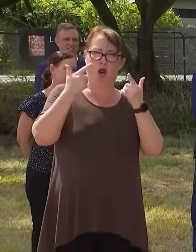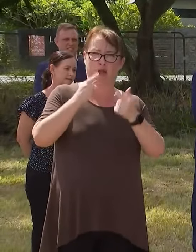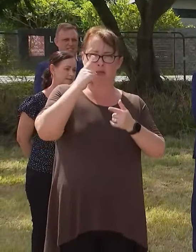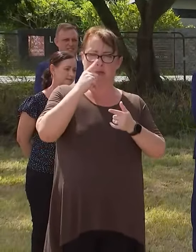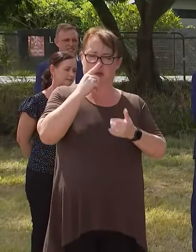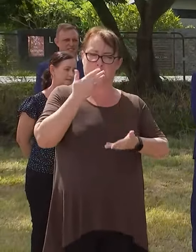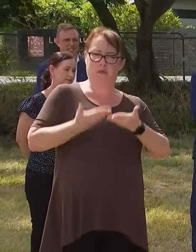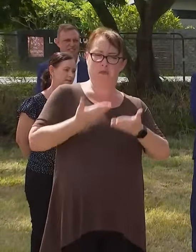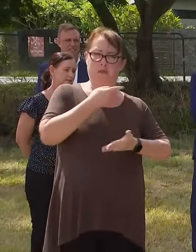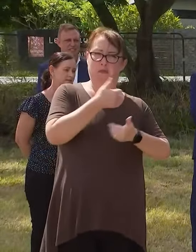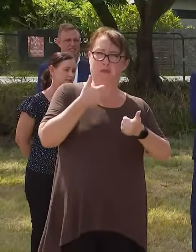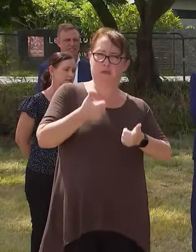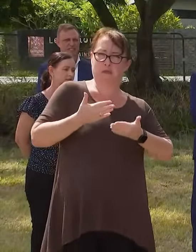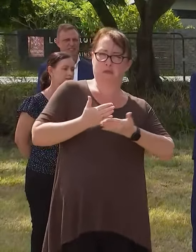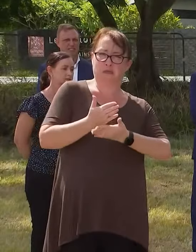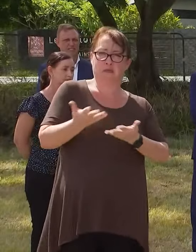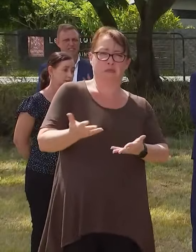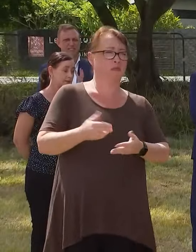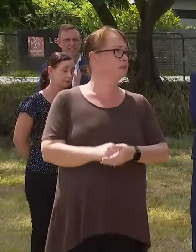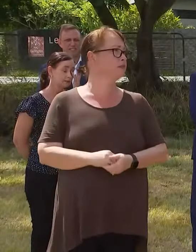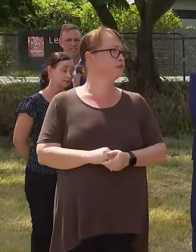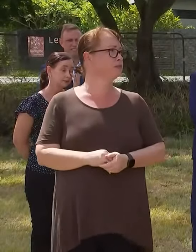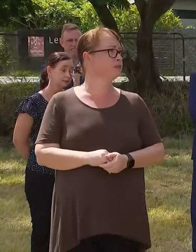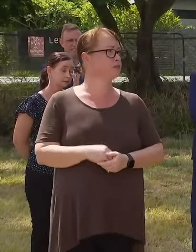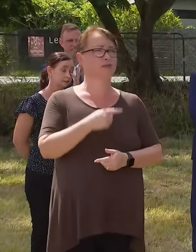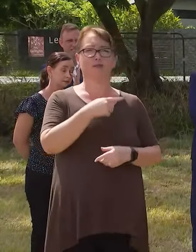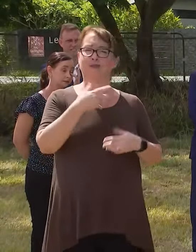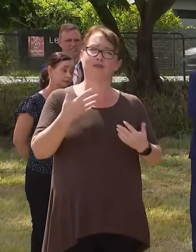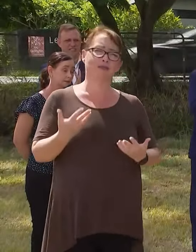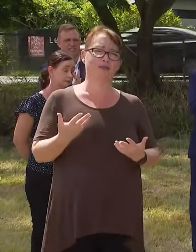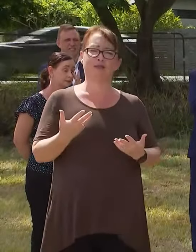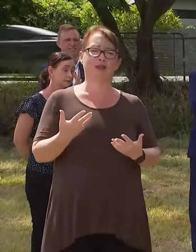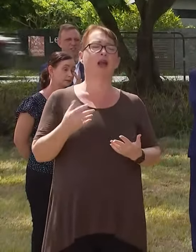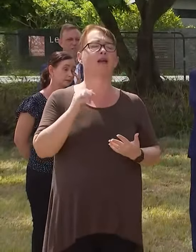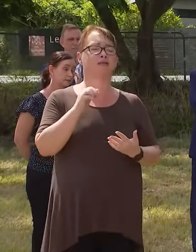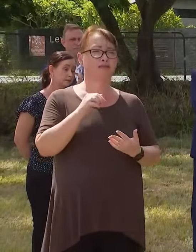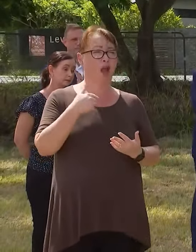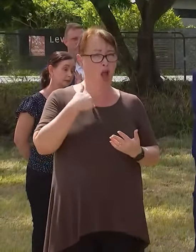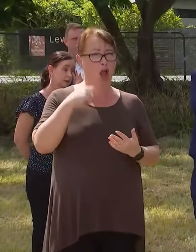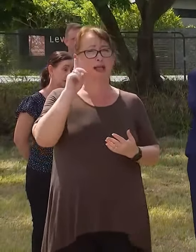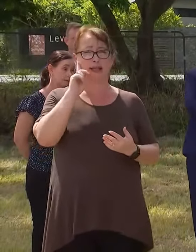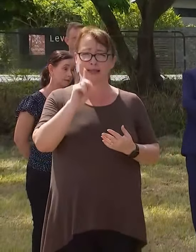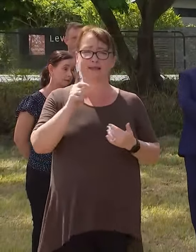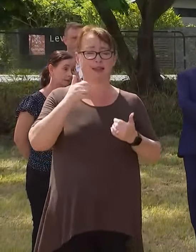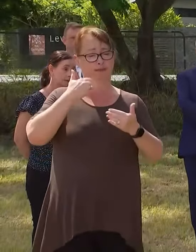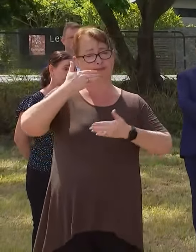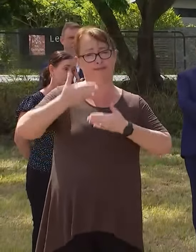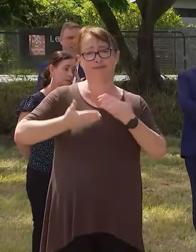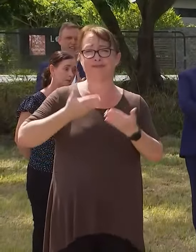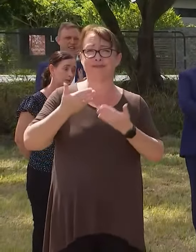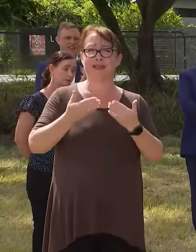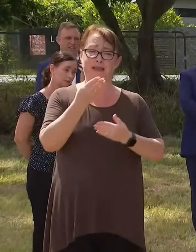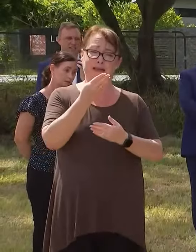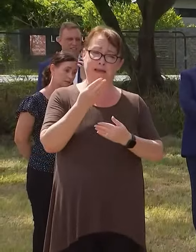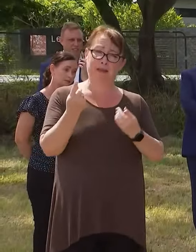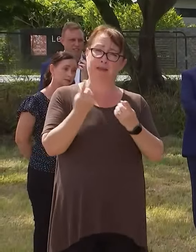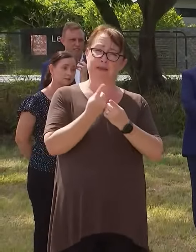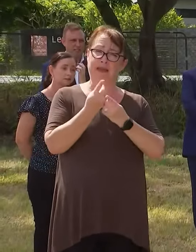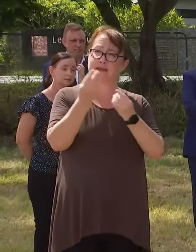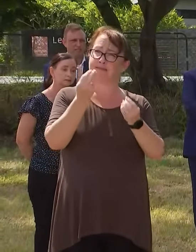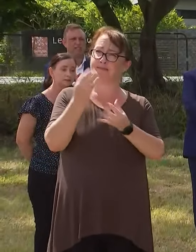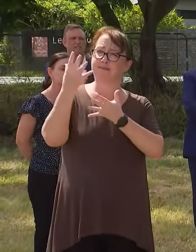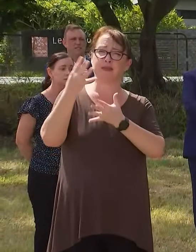Oh, I think in relation to those issues, I went through that quite clearly yesterday, that there are some matters before the Triple